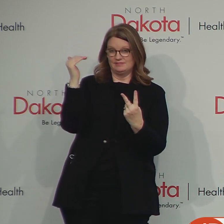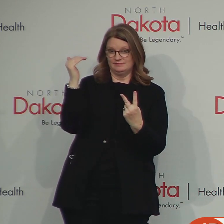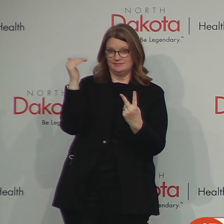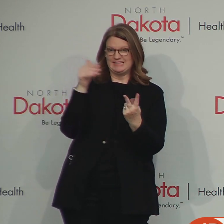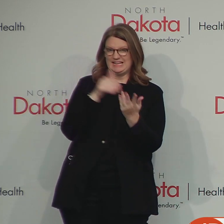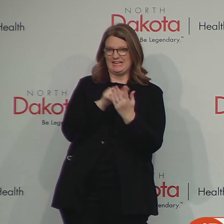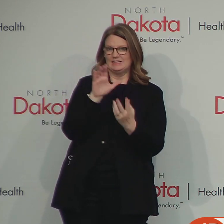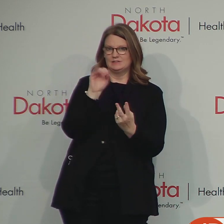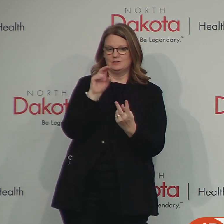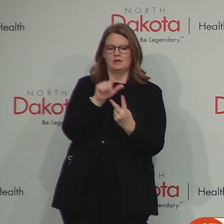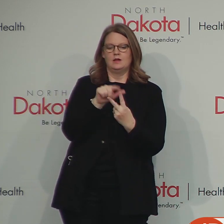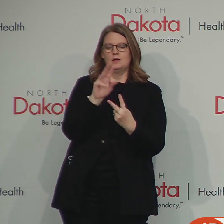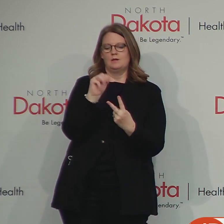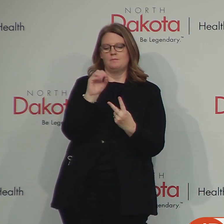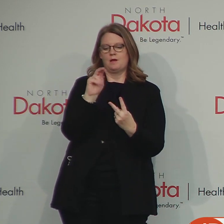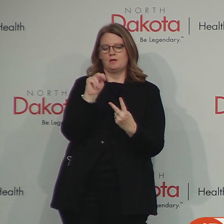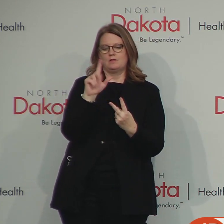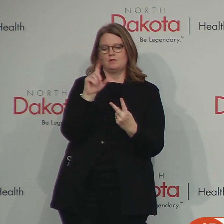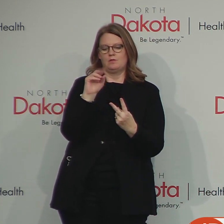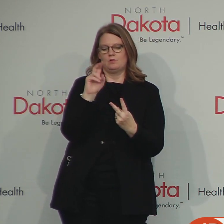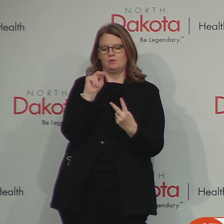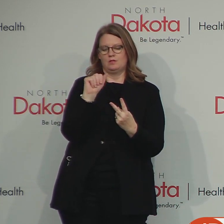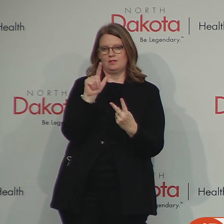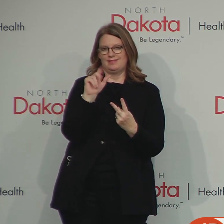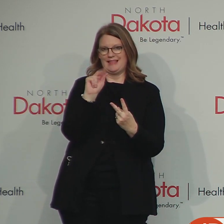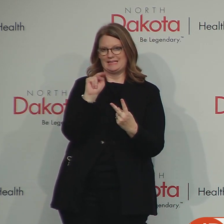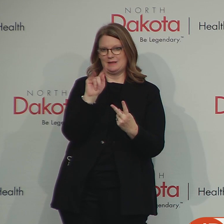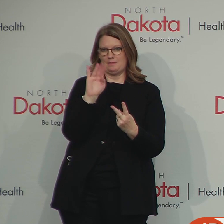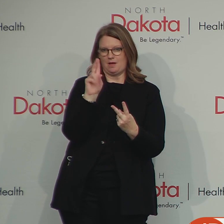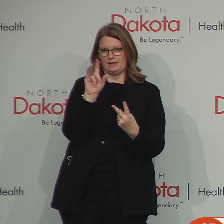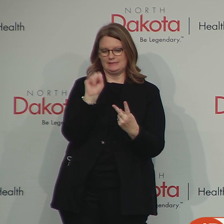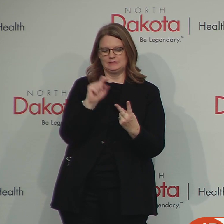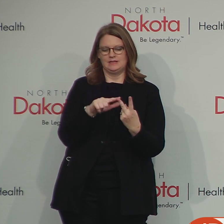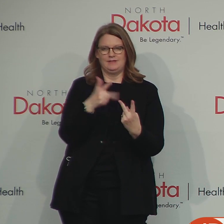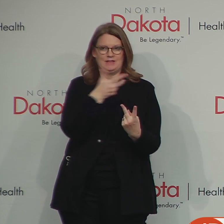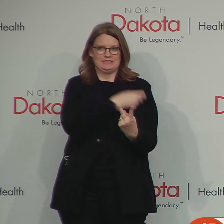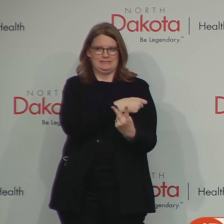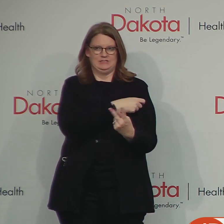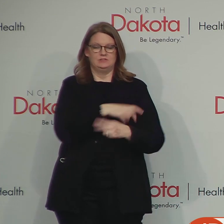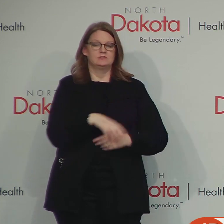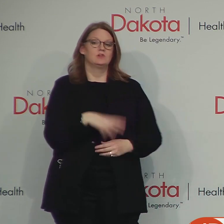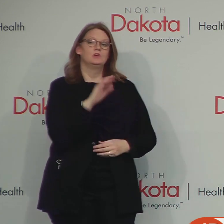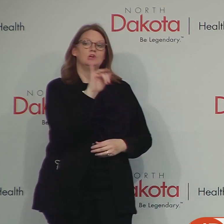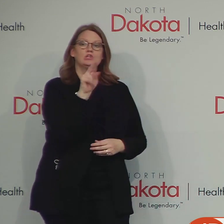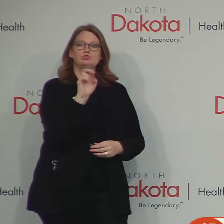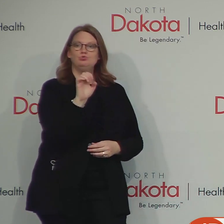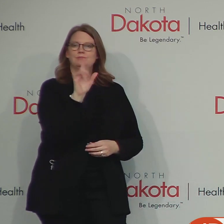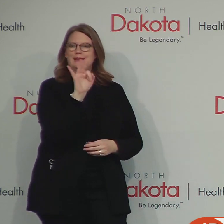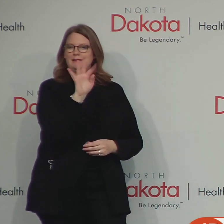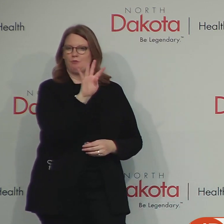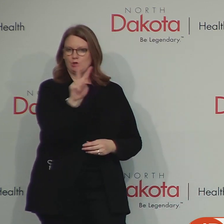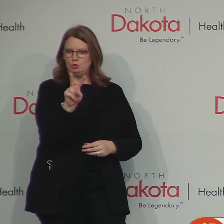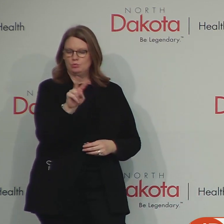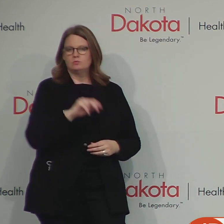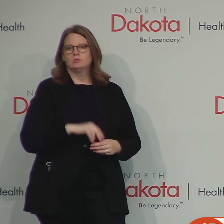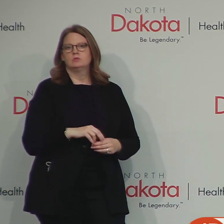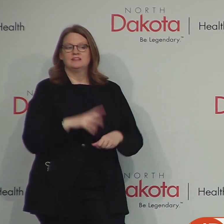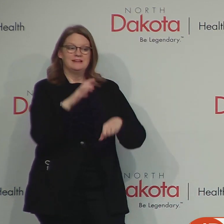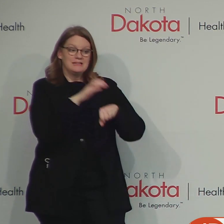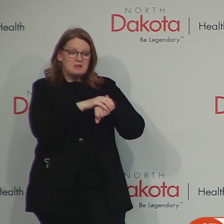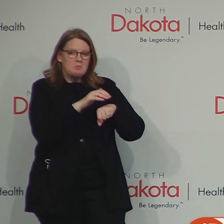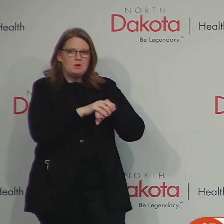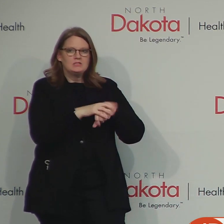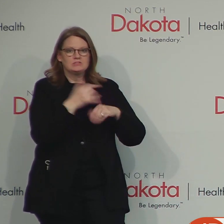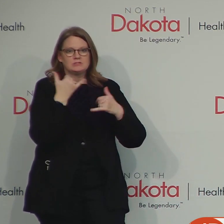COVID-19, monoclonal antibodies and vaccination. June 1942. The British are